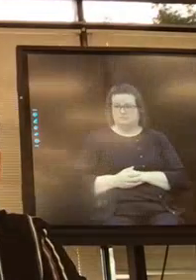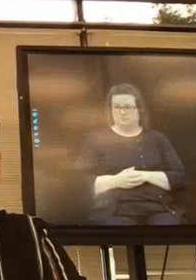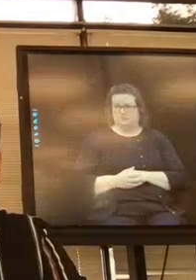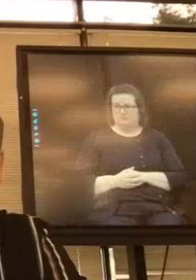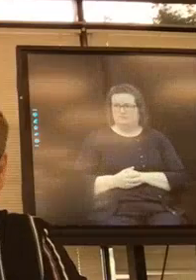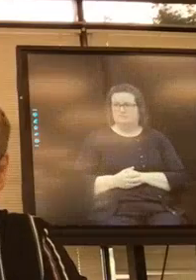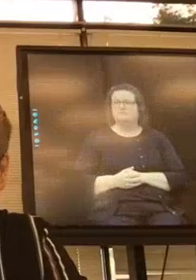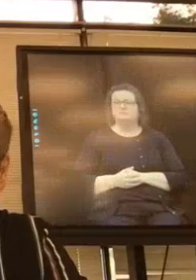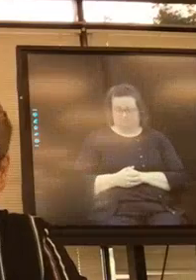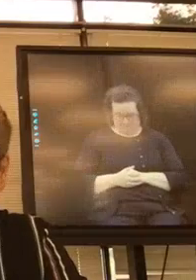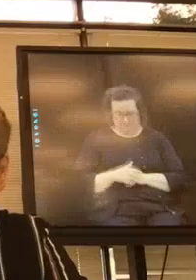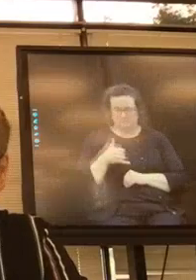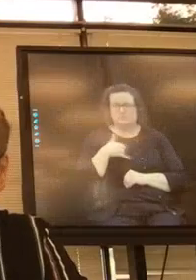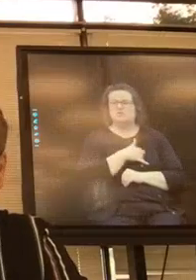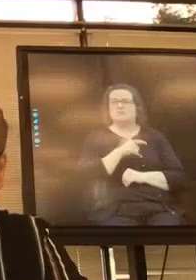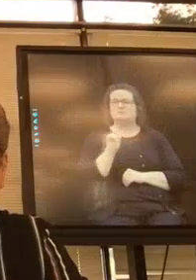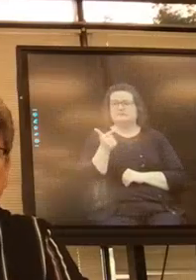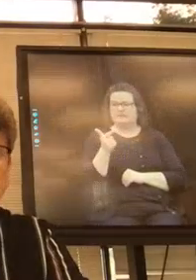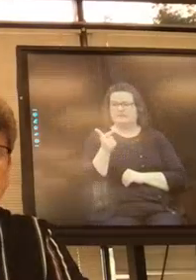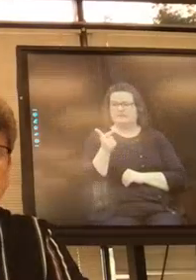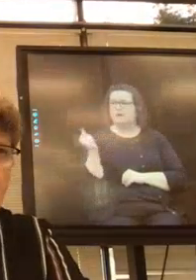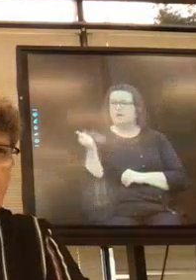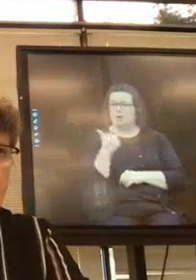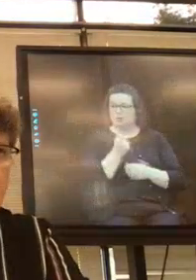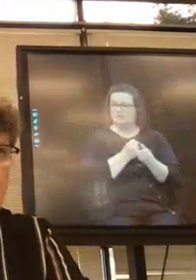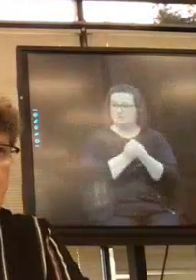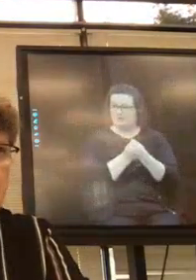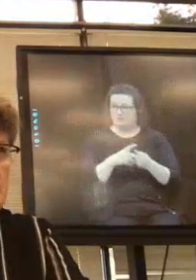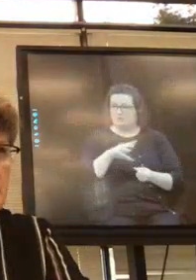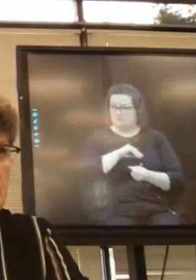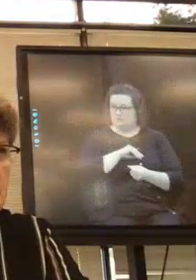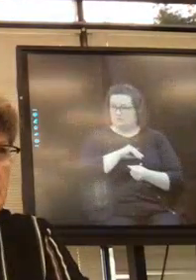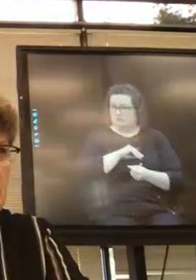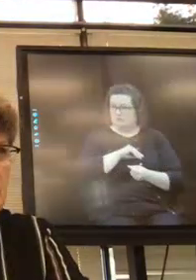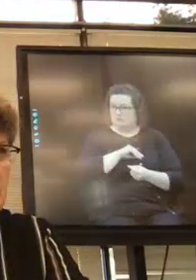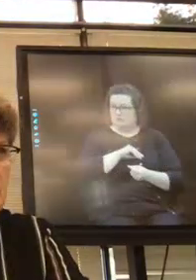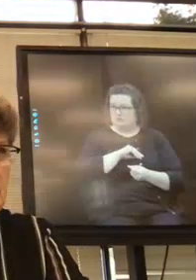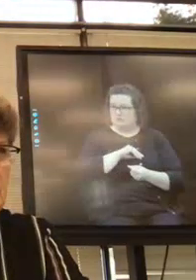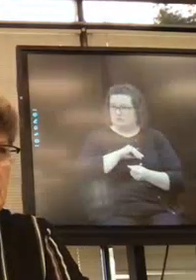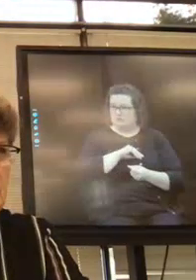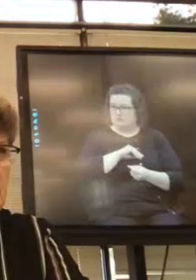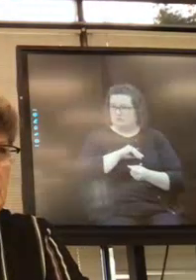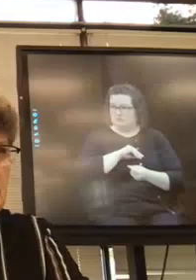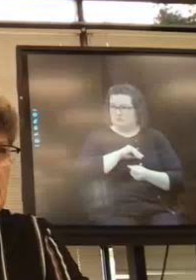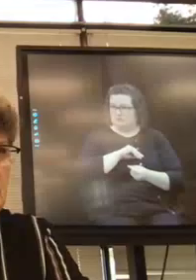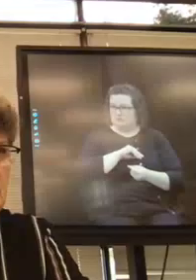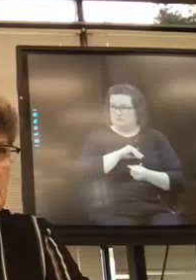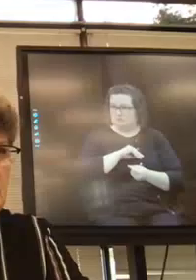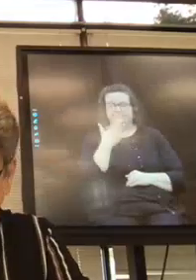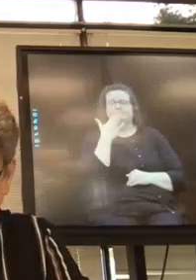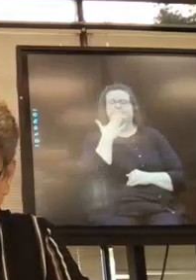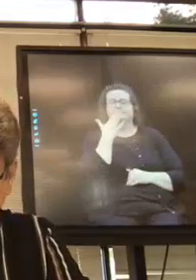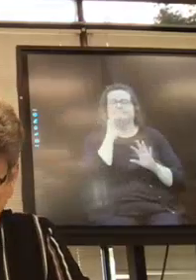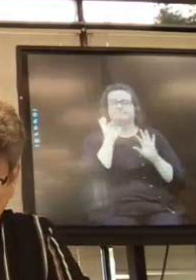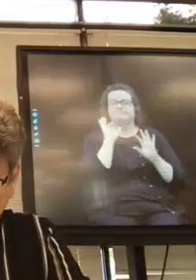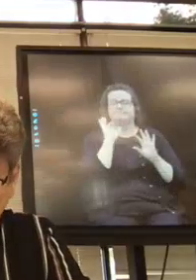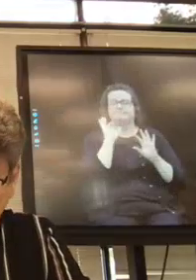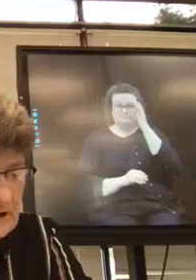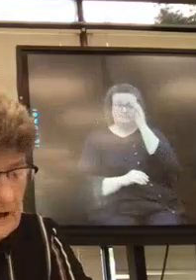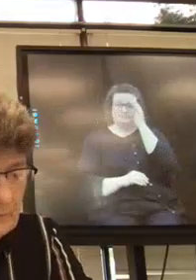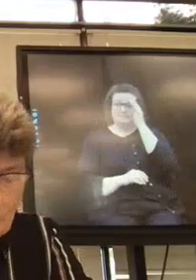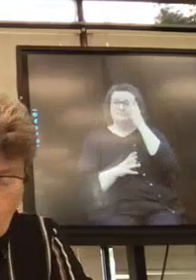Jimmy, second. Jimmy seconds. All in favor of approving those minutes, let it be known. Thank you very much.